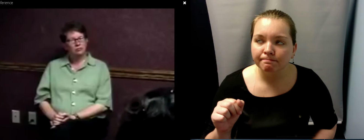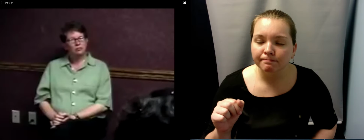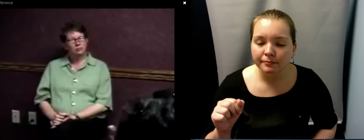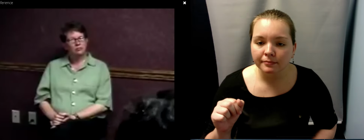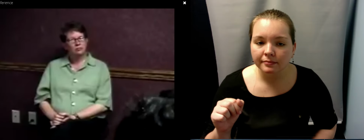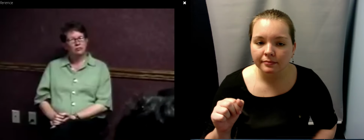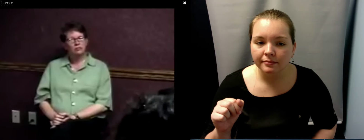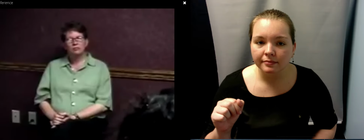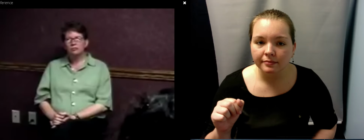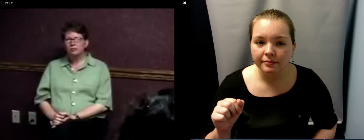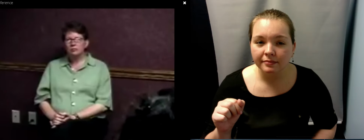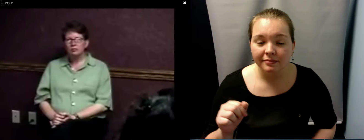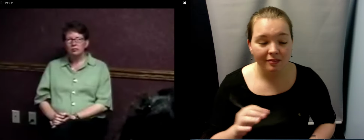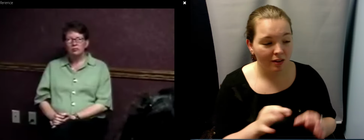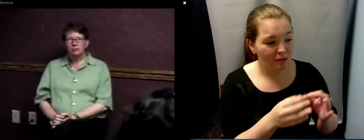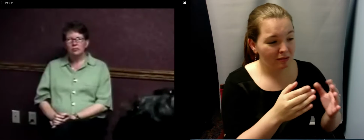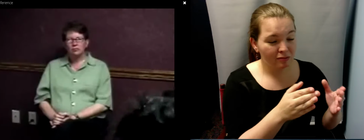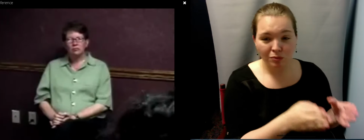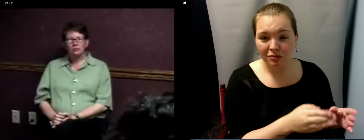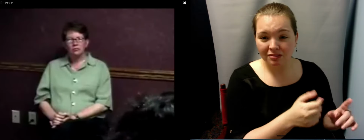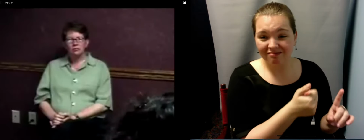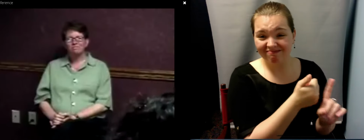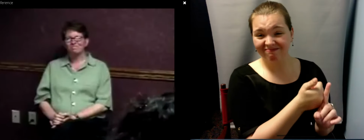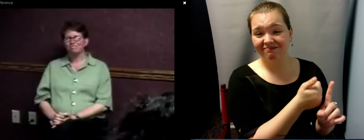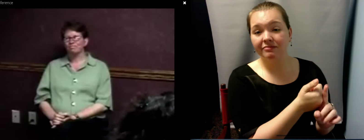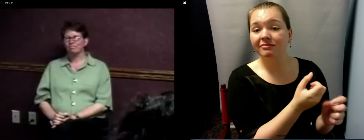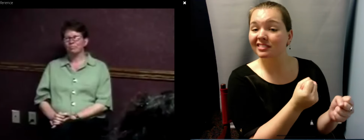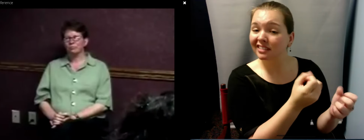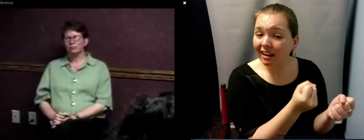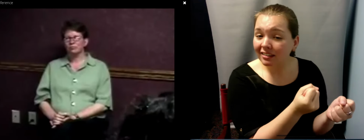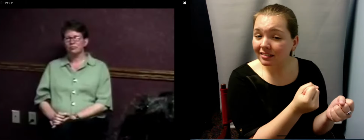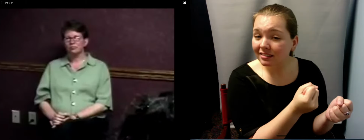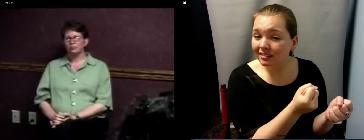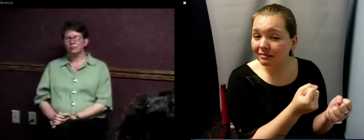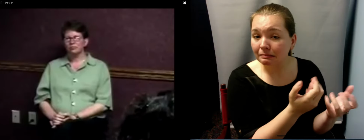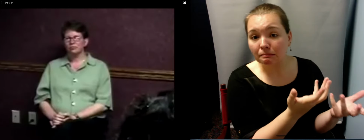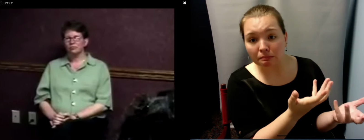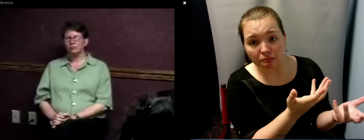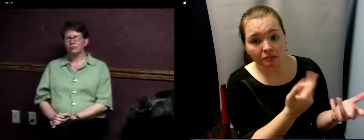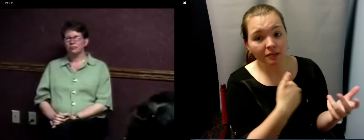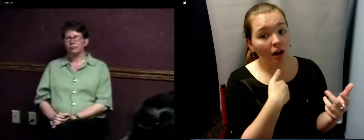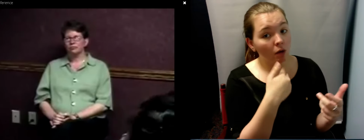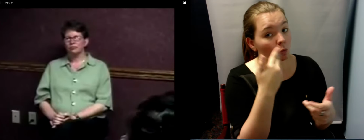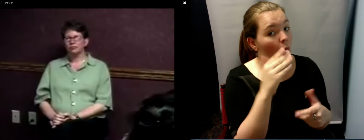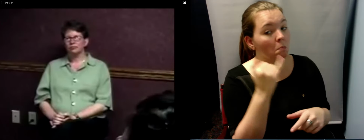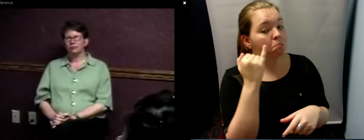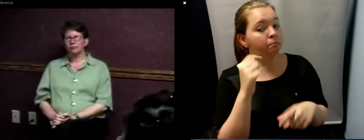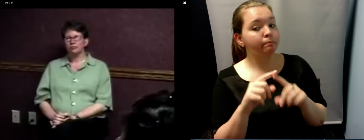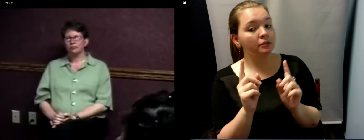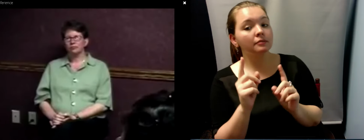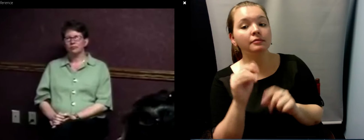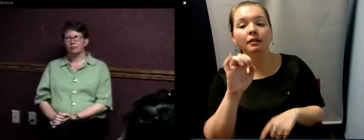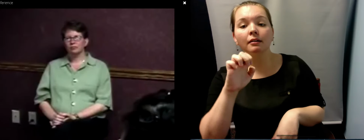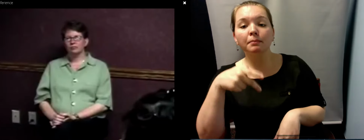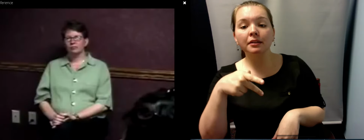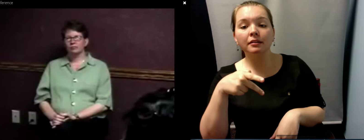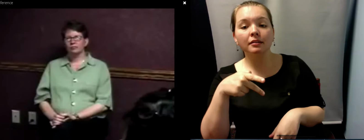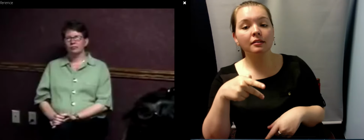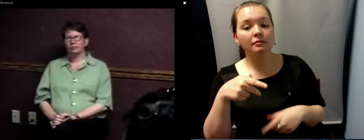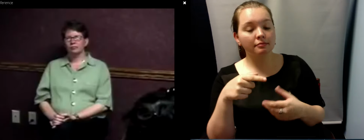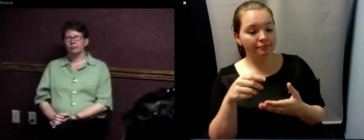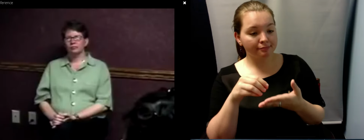As far as what the interpreter is signing, on the IEP it says that the interpreter is supposed to be working in American